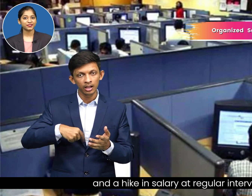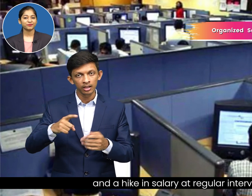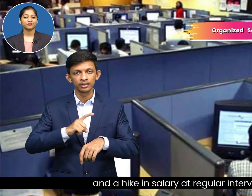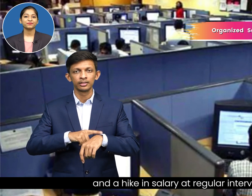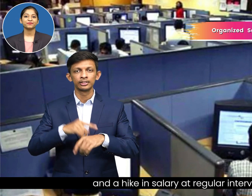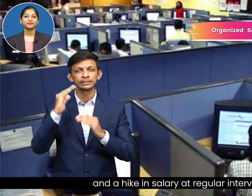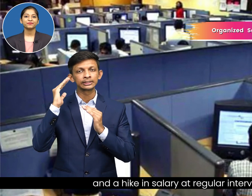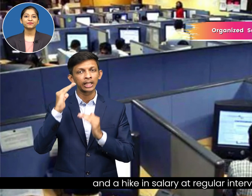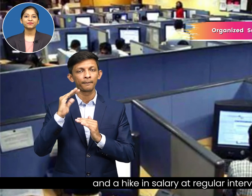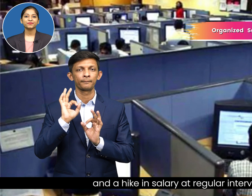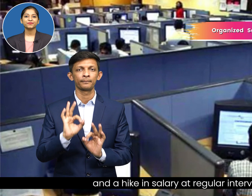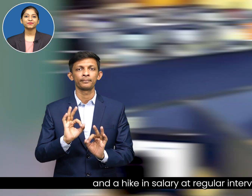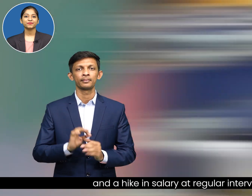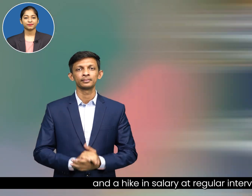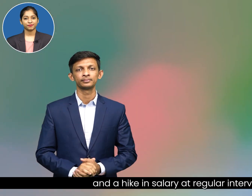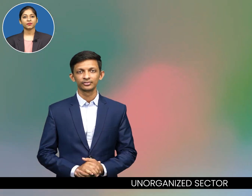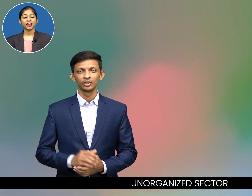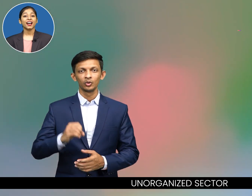intervals.